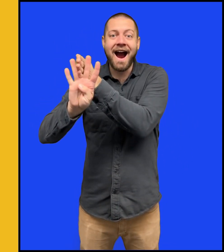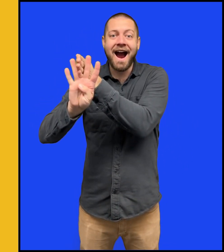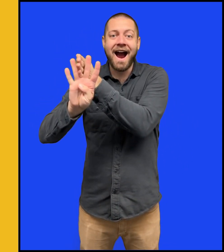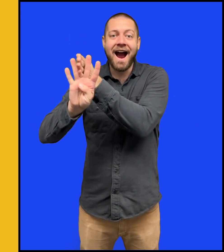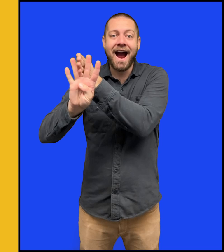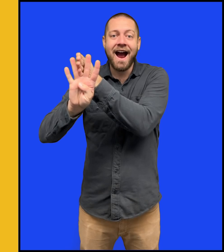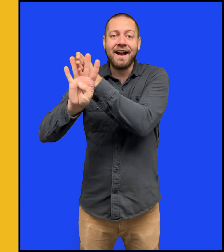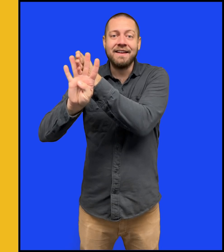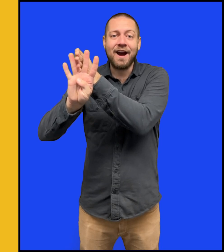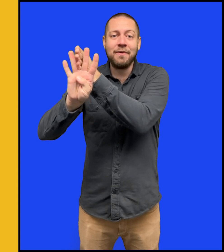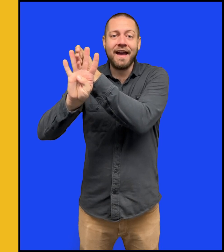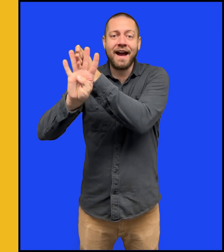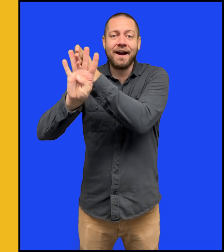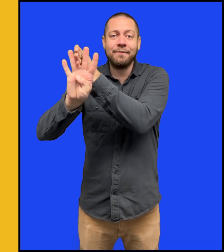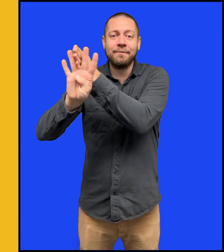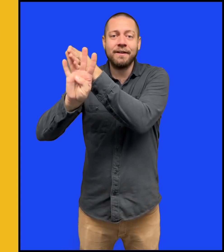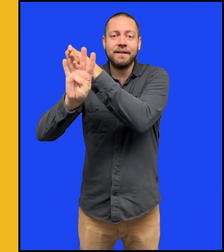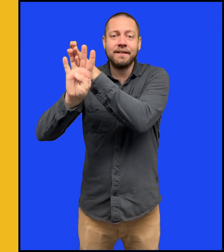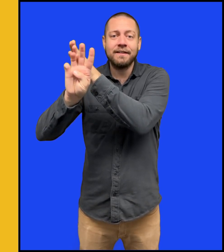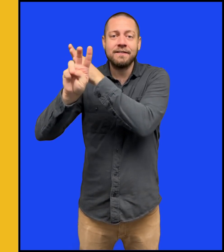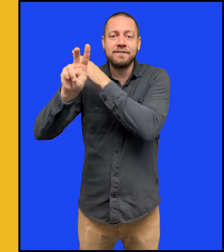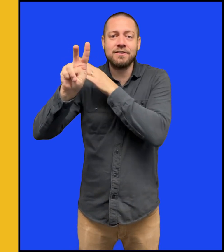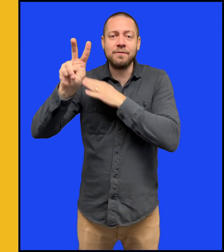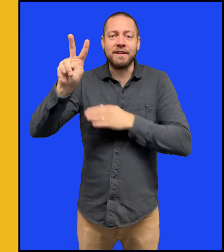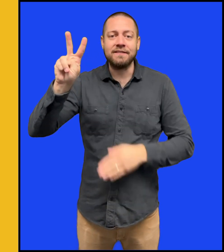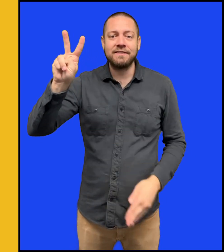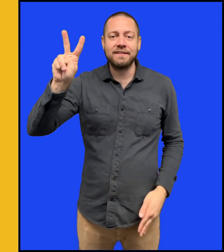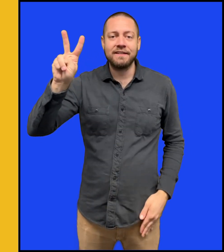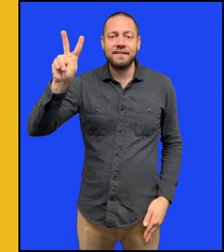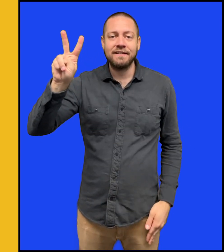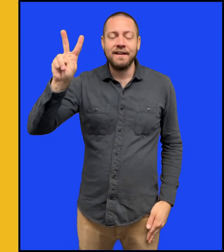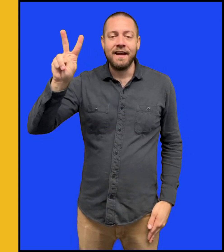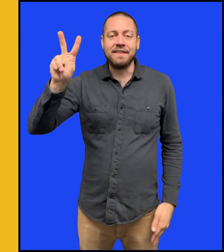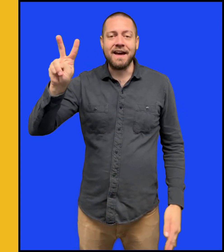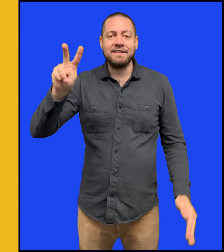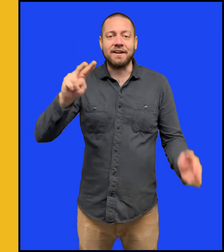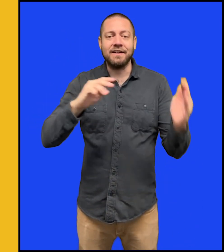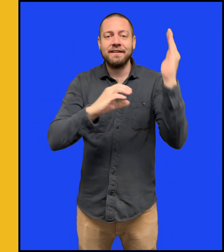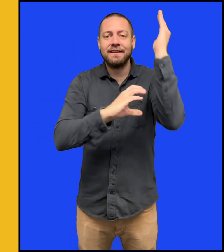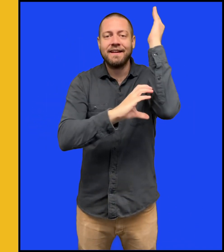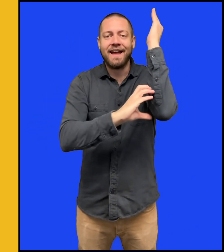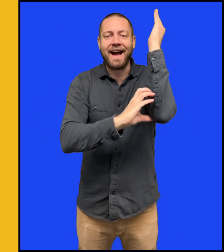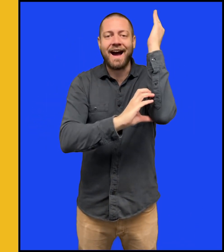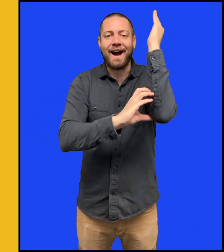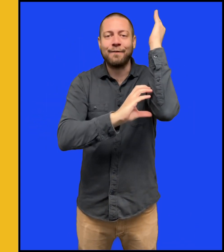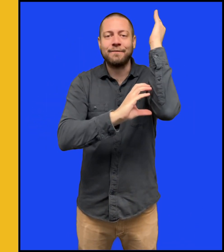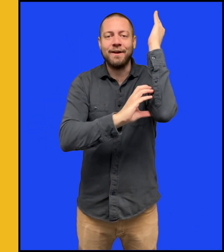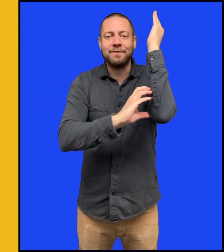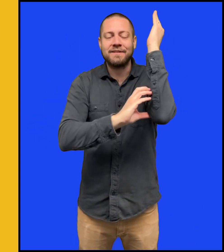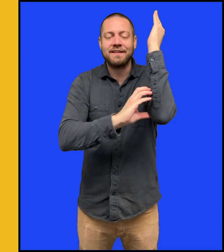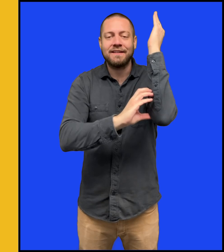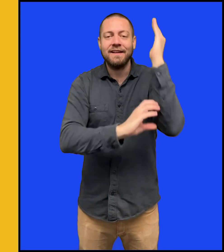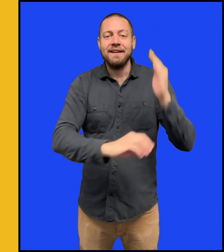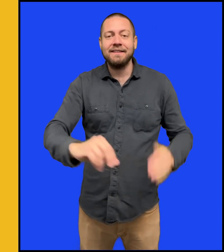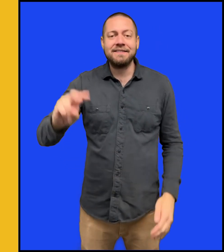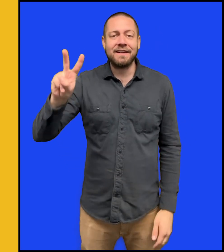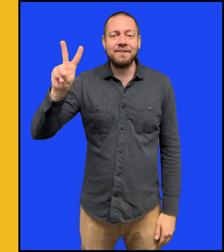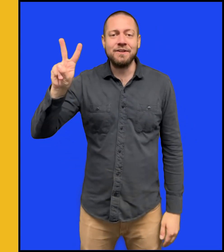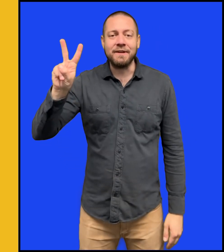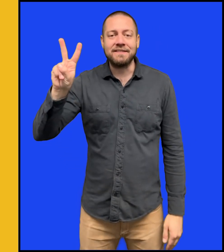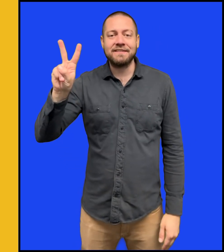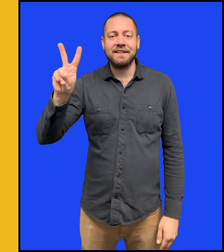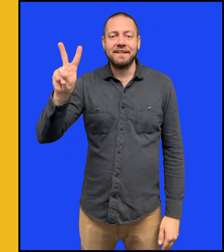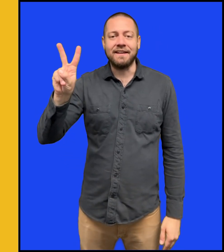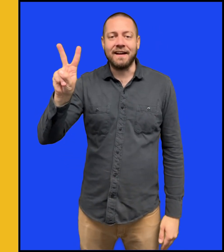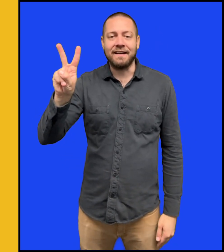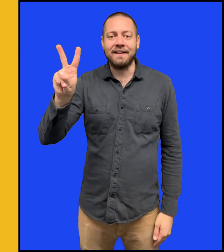Ah. Now we have 2 beats, and that is our half note. Let's take our